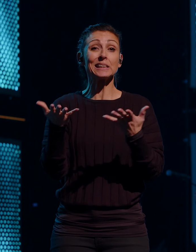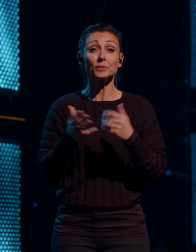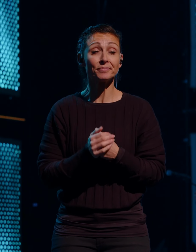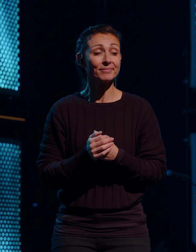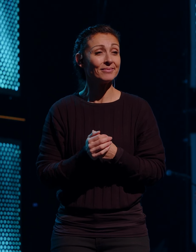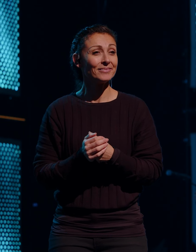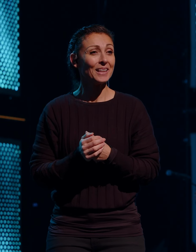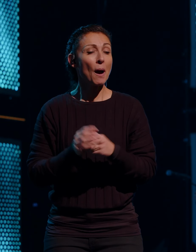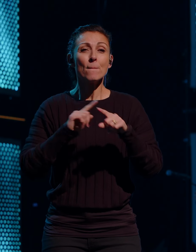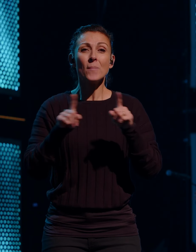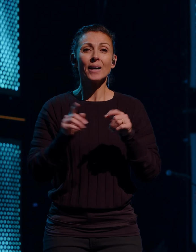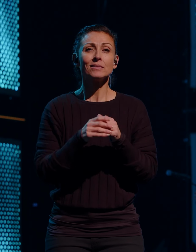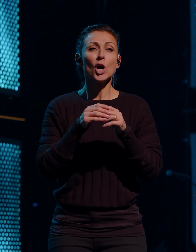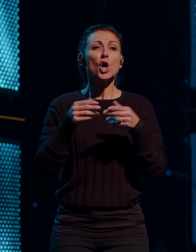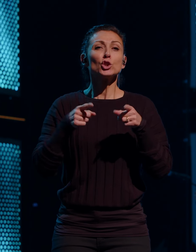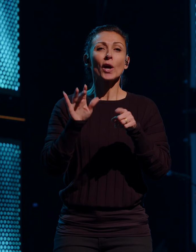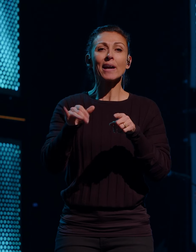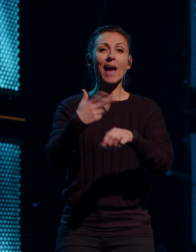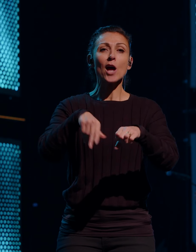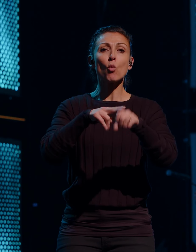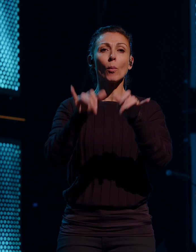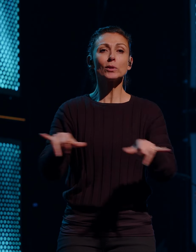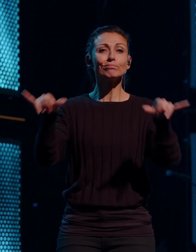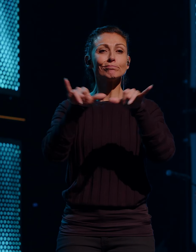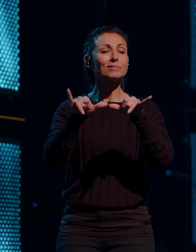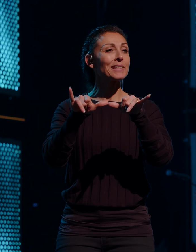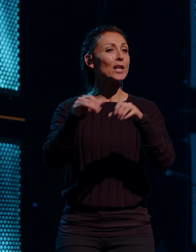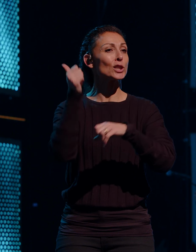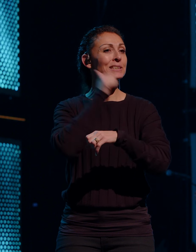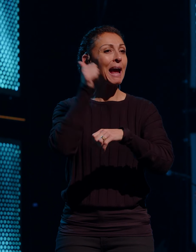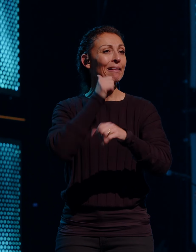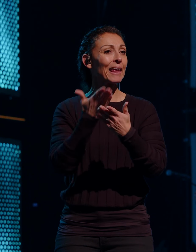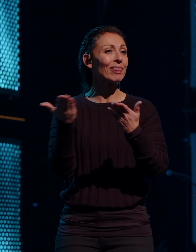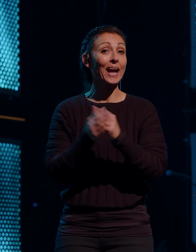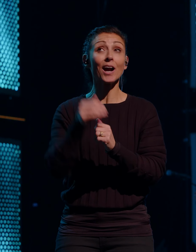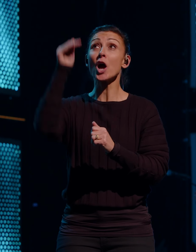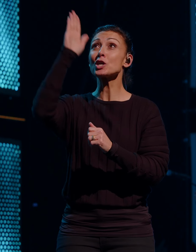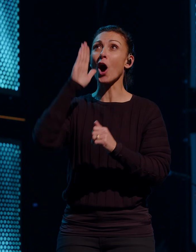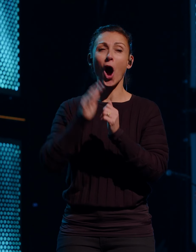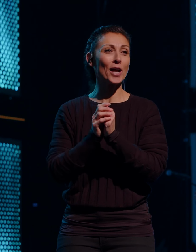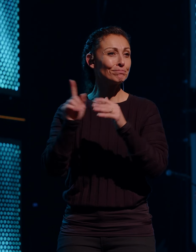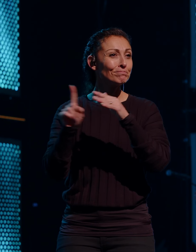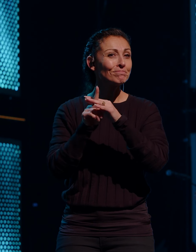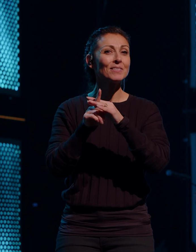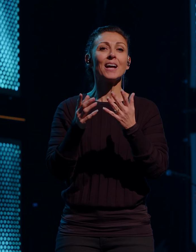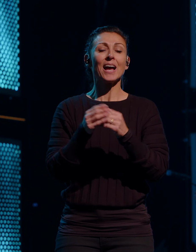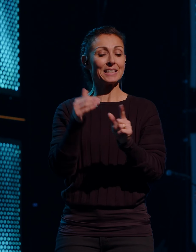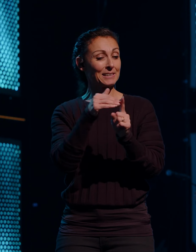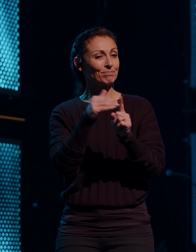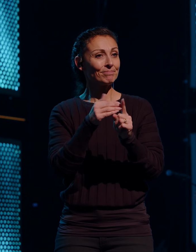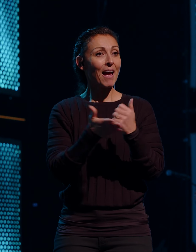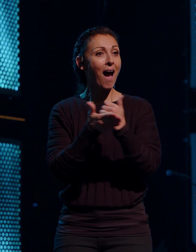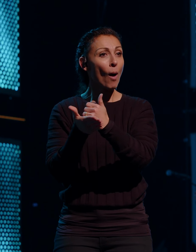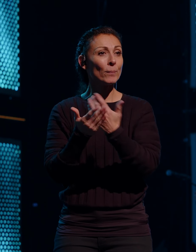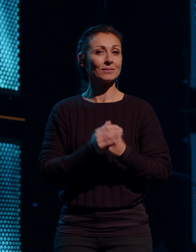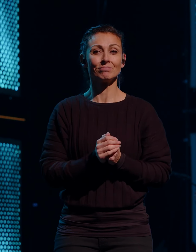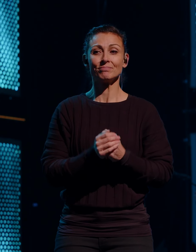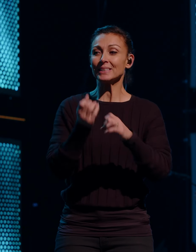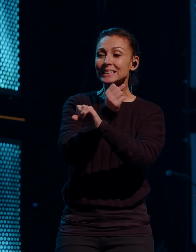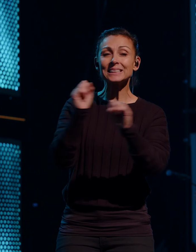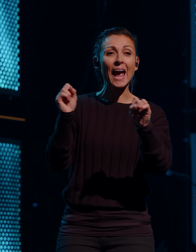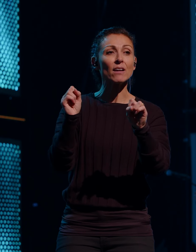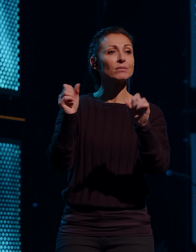We're going to seek after the Lord. And God brings to them the next person that he wants them to help, to save, to